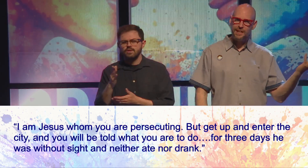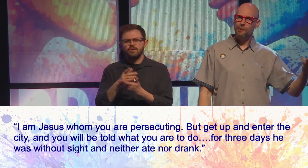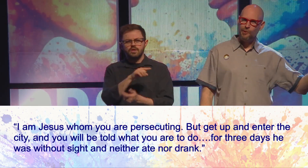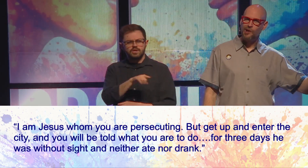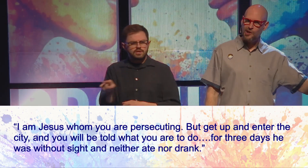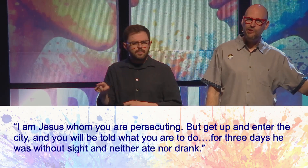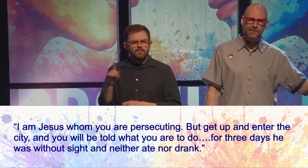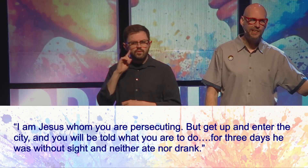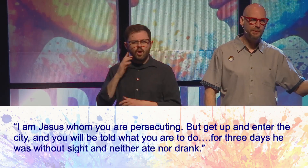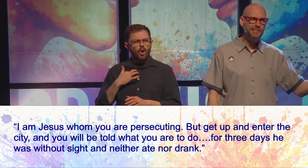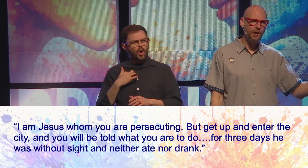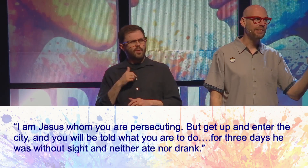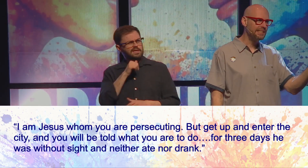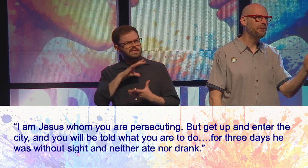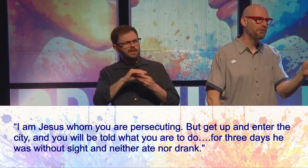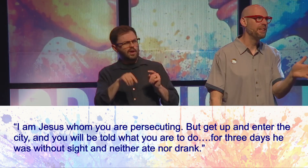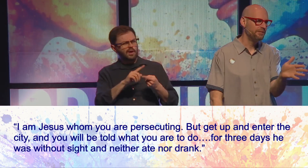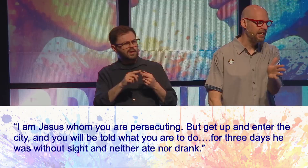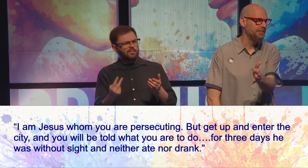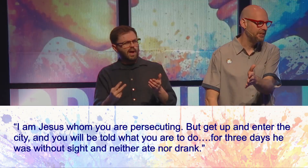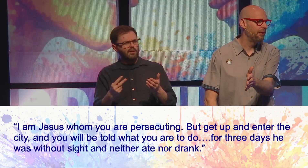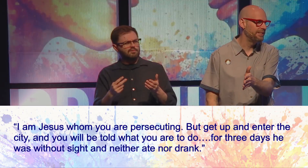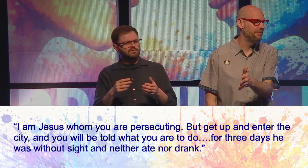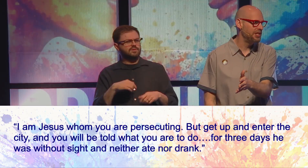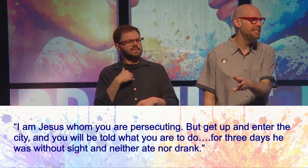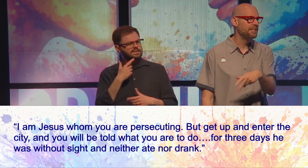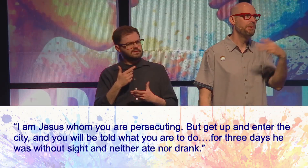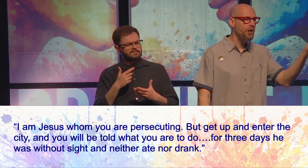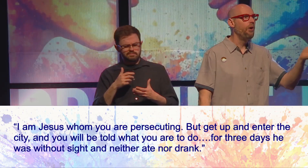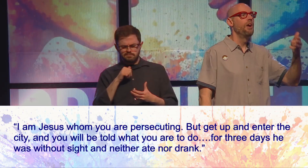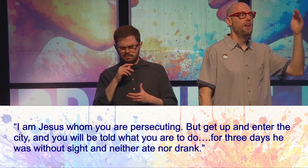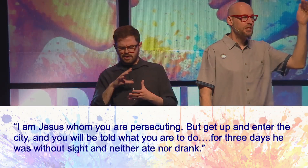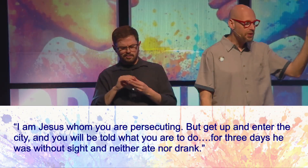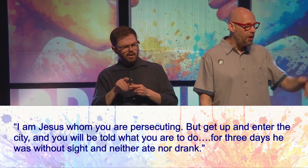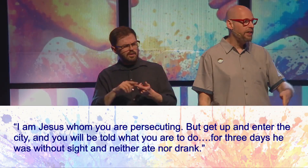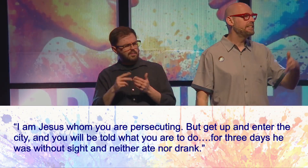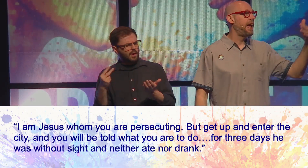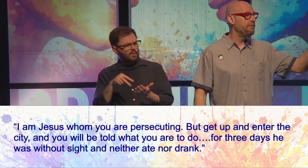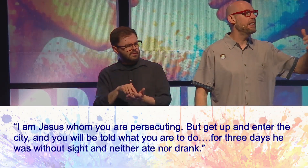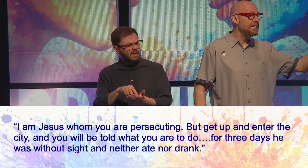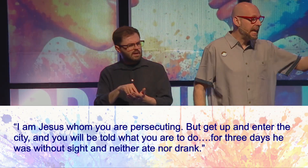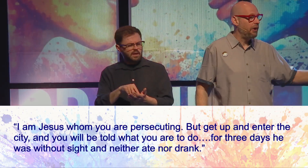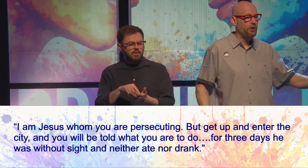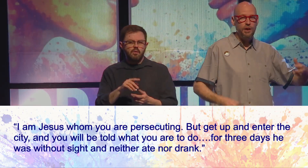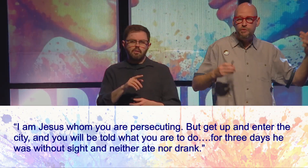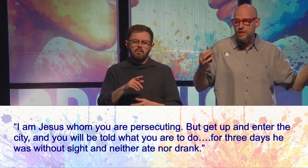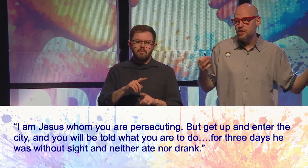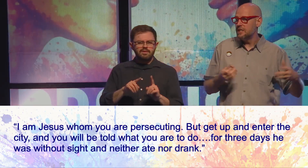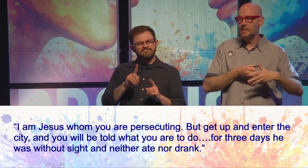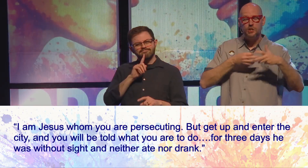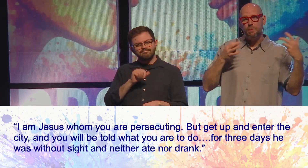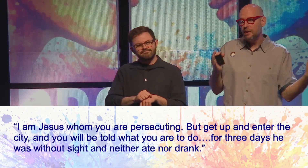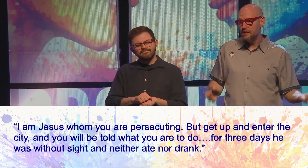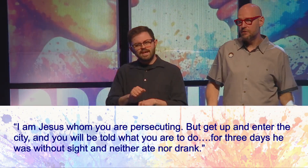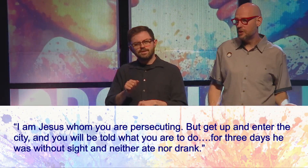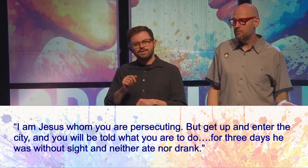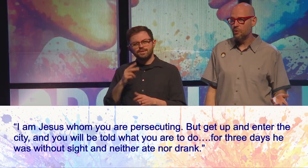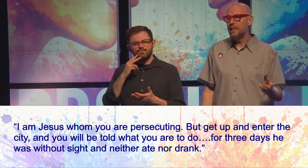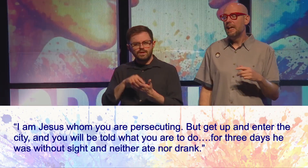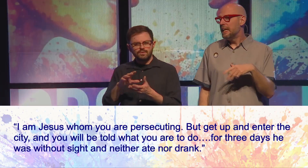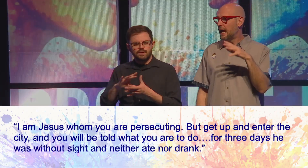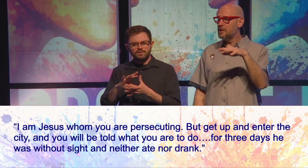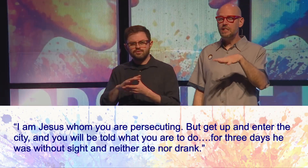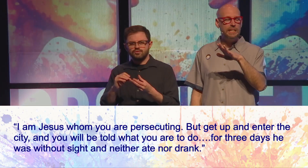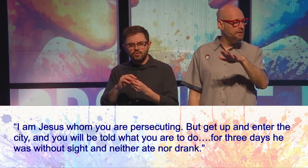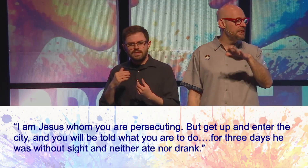what we said we were going to do 6 weeks ago and stick with resurrection stories of Jesus. But no, Saul is having an encounter, a vision, an experience of some